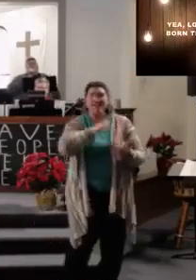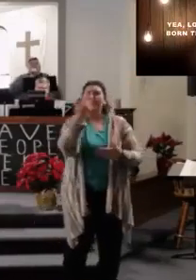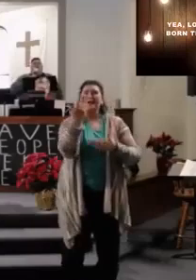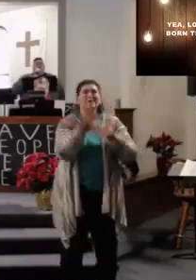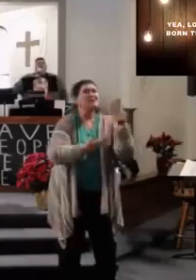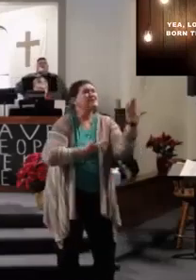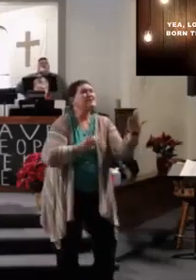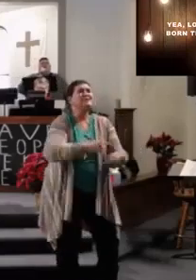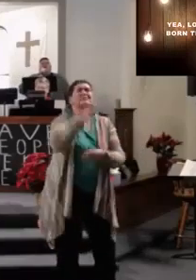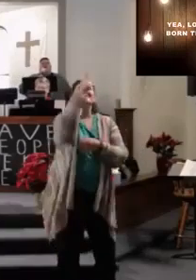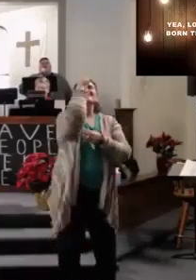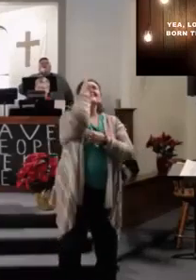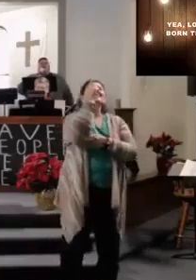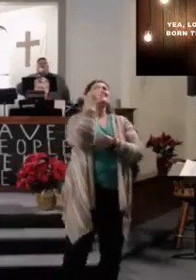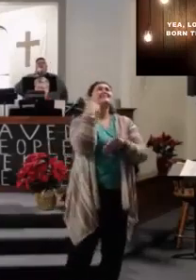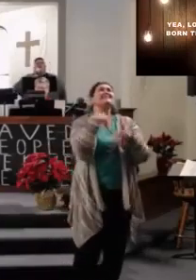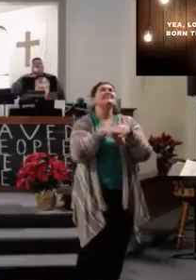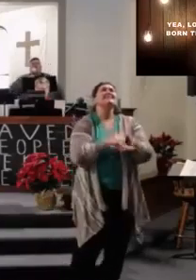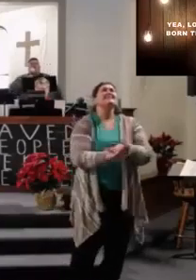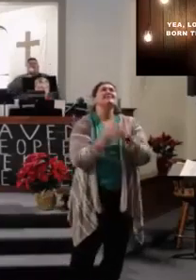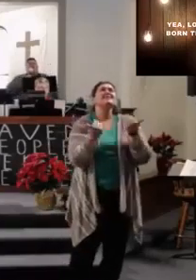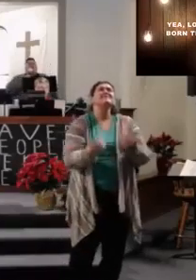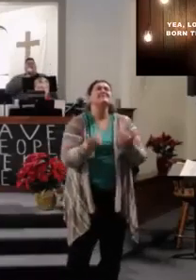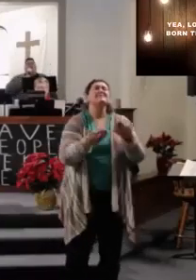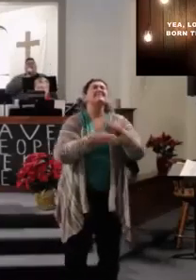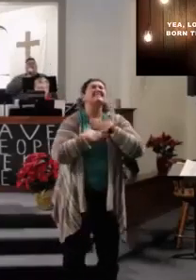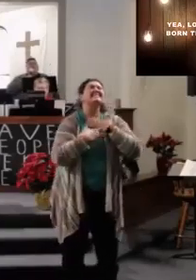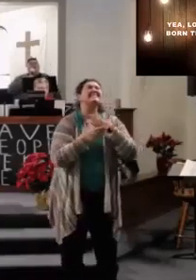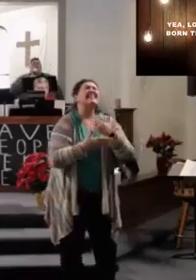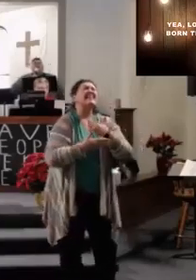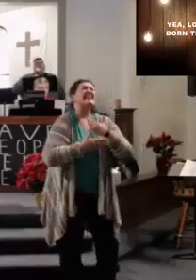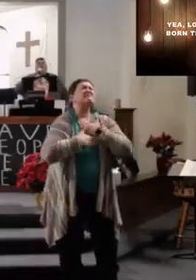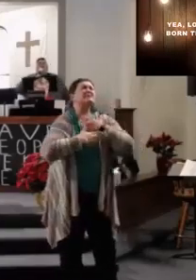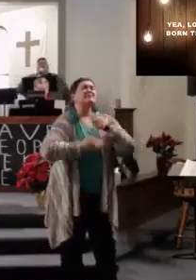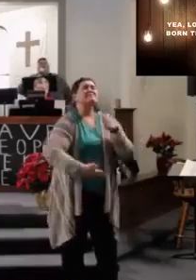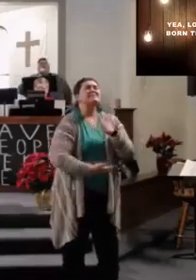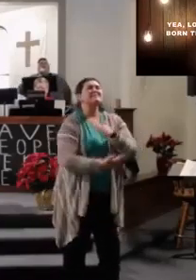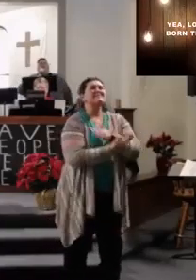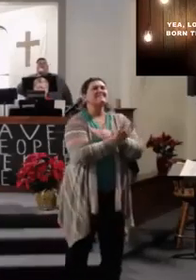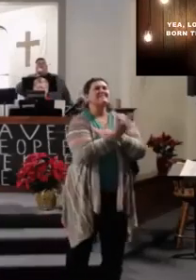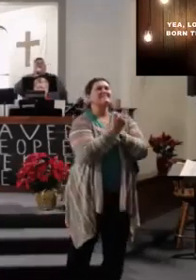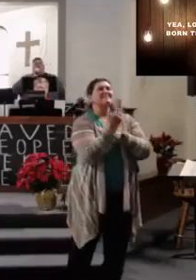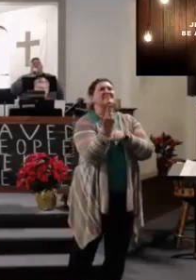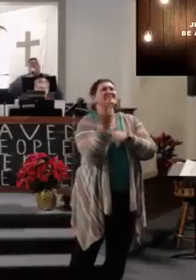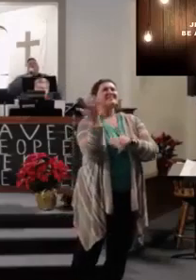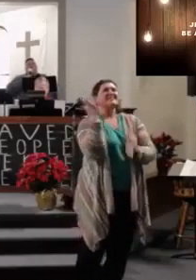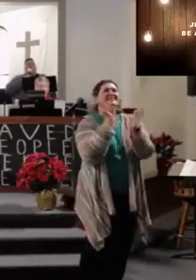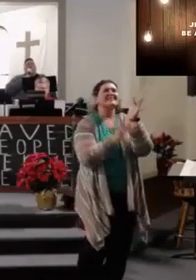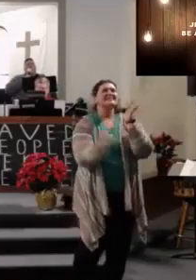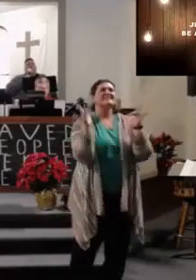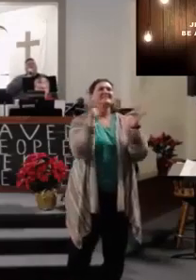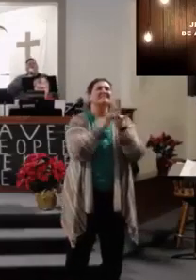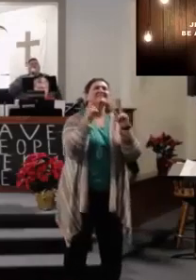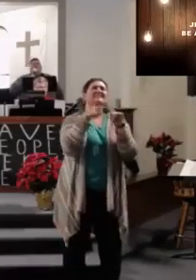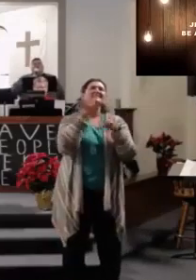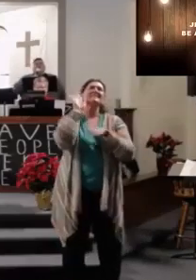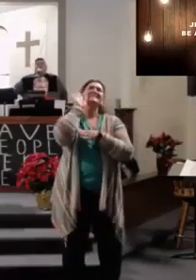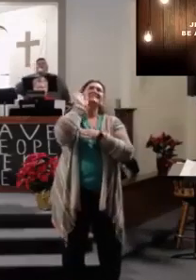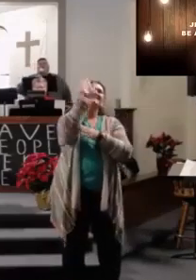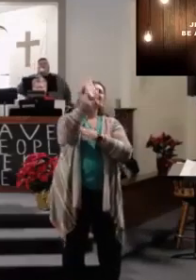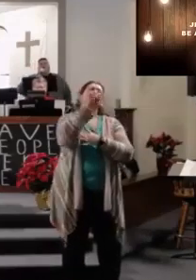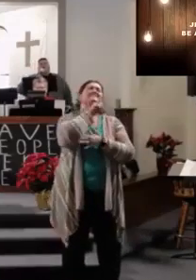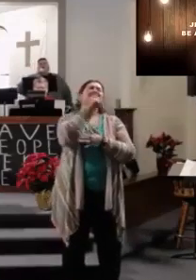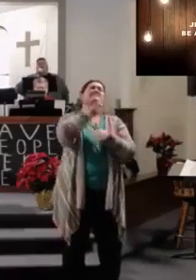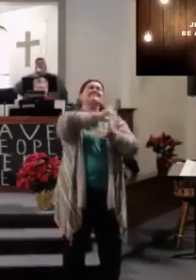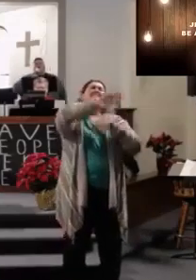Yea, Lord, we greet thee, born this happy morning. Jesus,